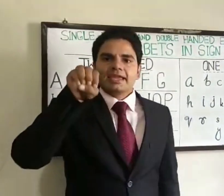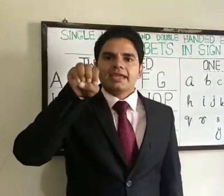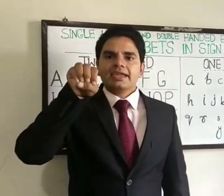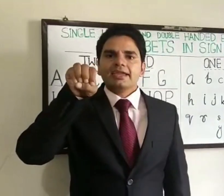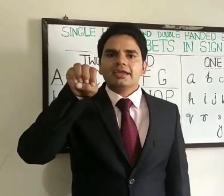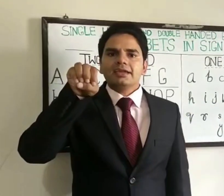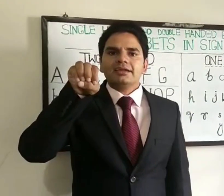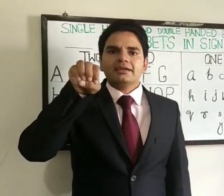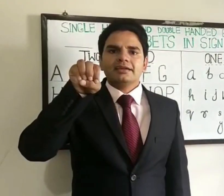E,